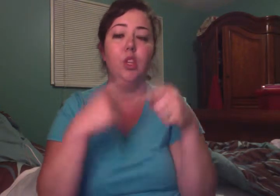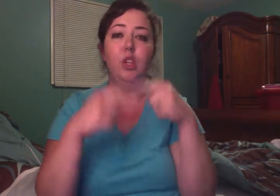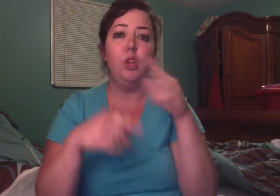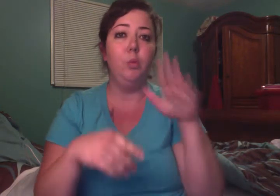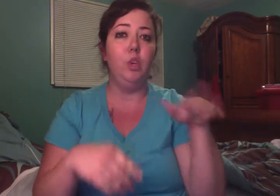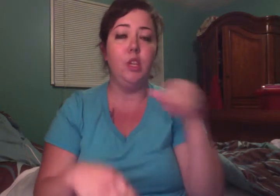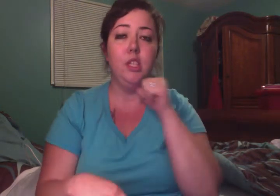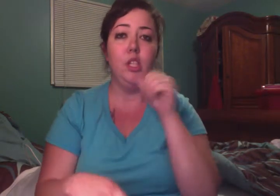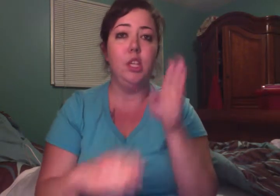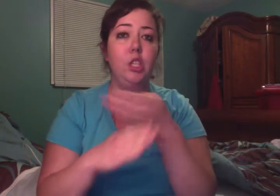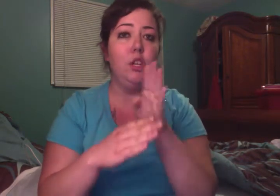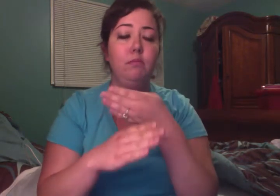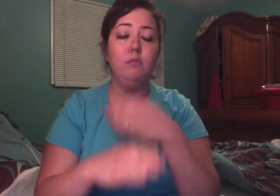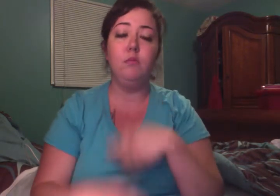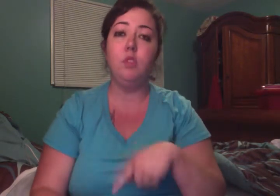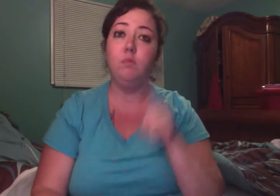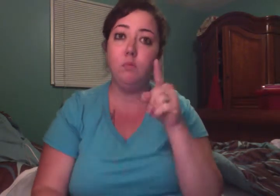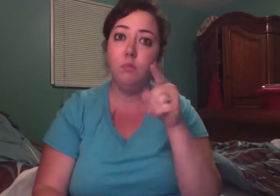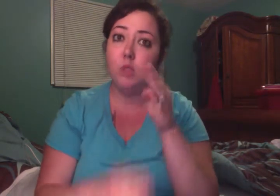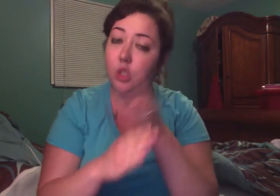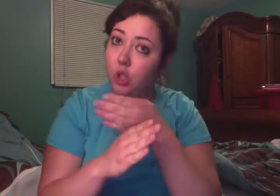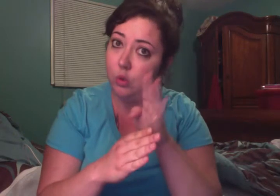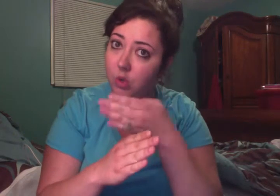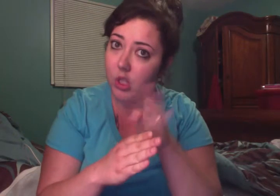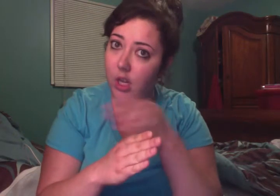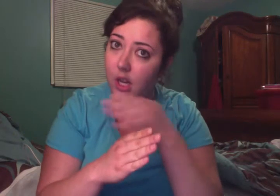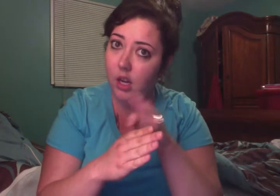When your kids are not sharing, you share.